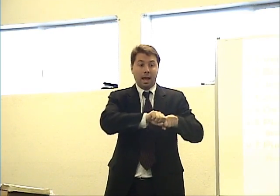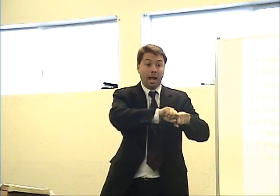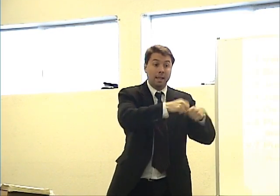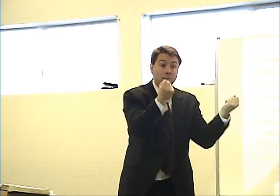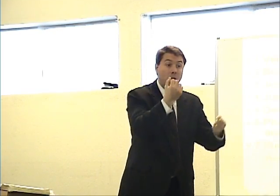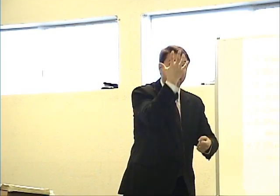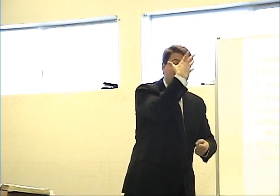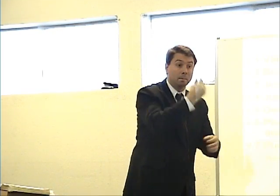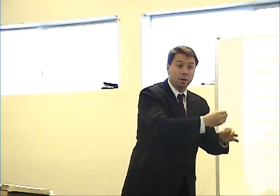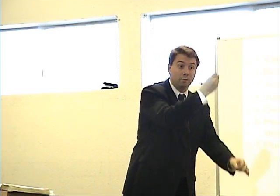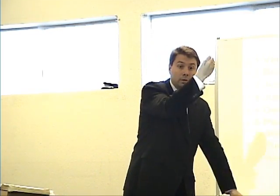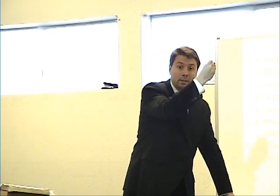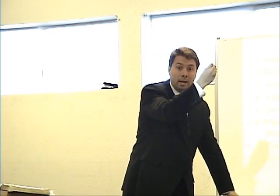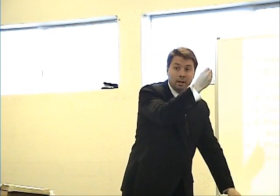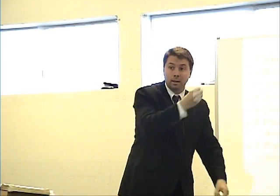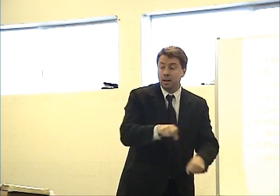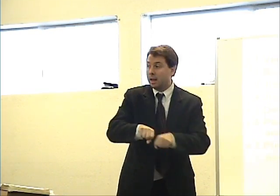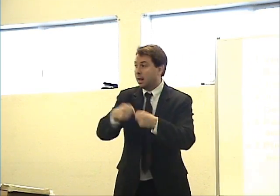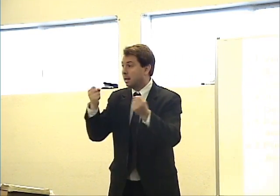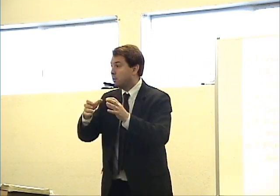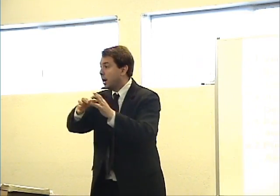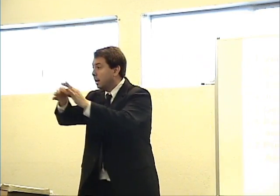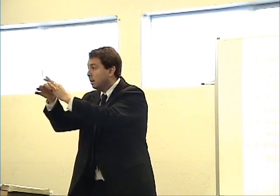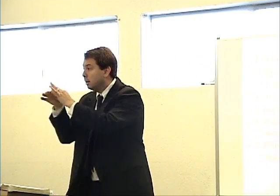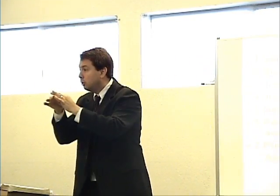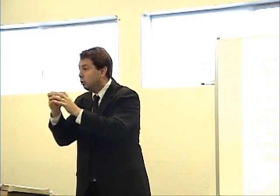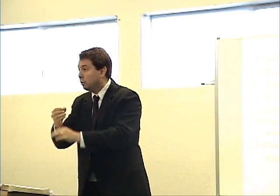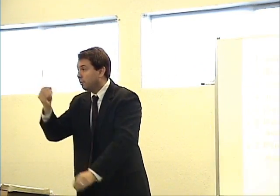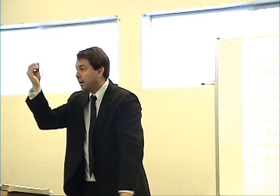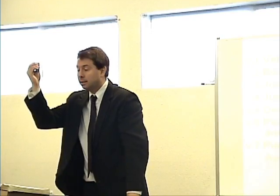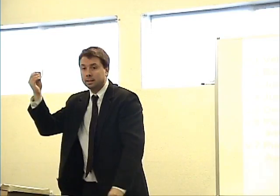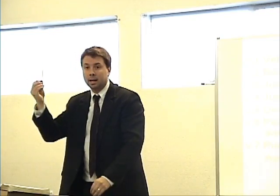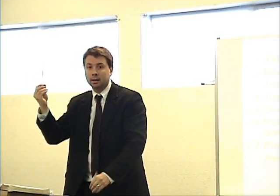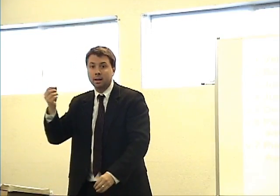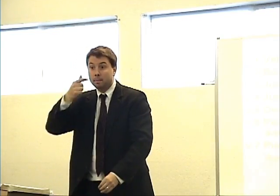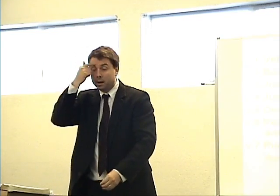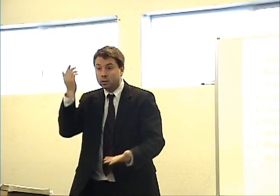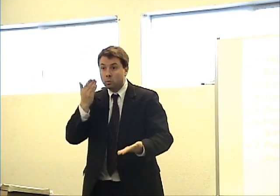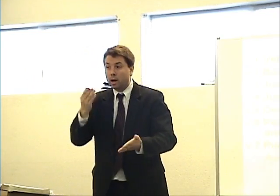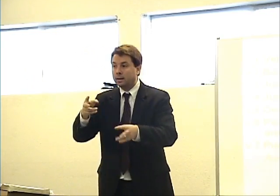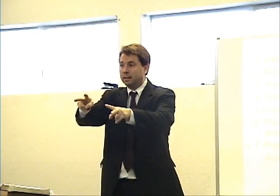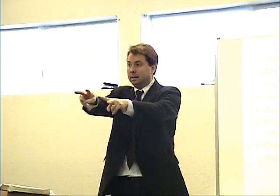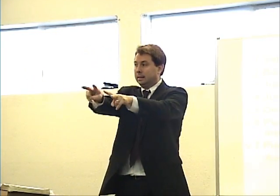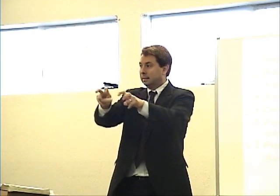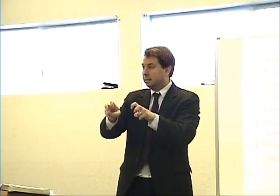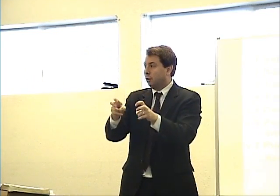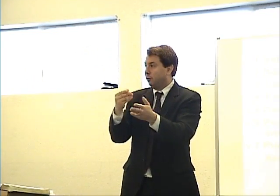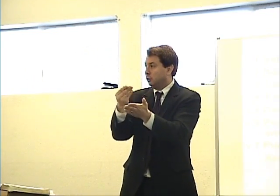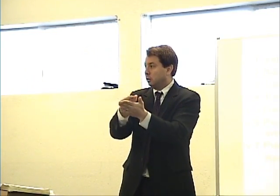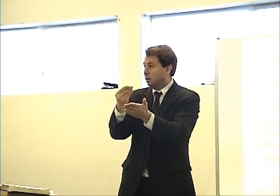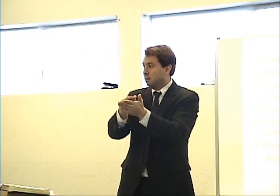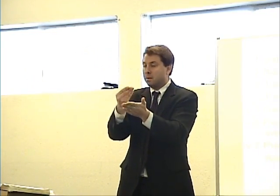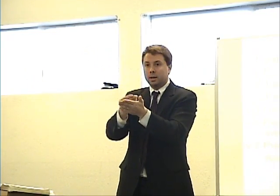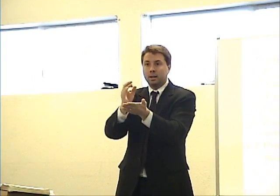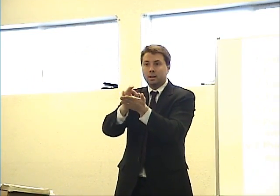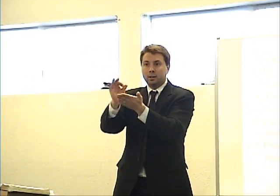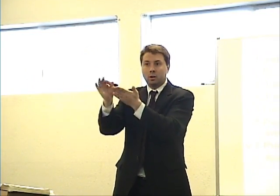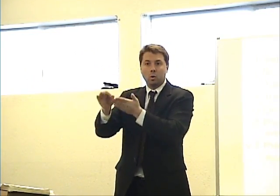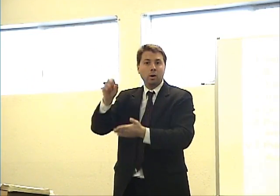And they break the beautiful stick, and they break the unifying stick. Because what? Selfish money, coin